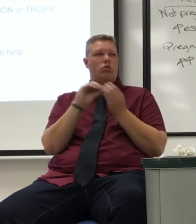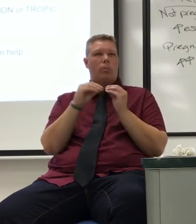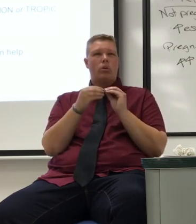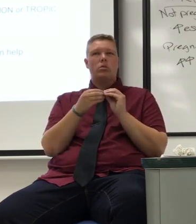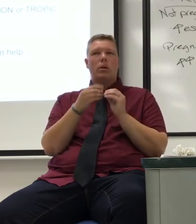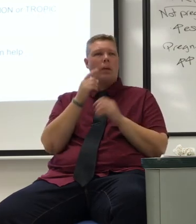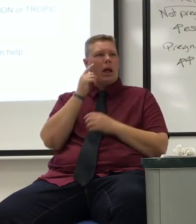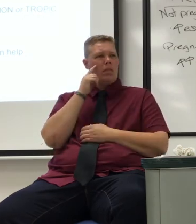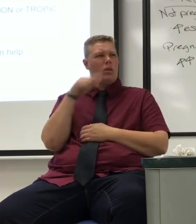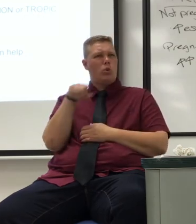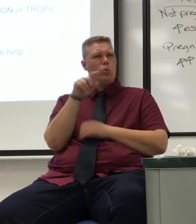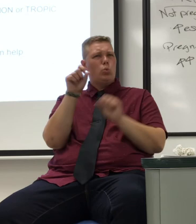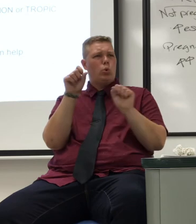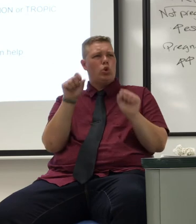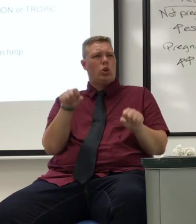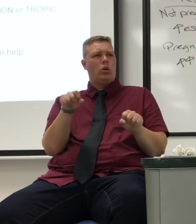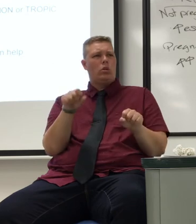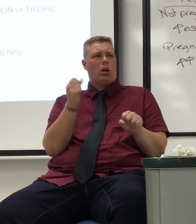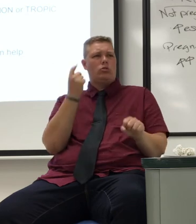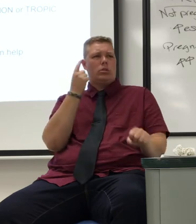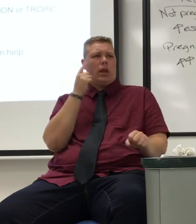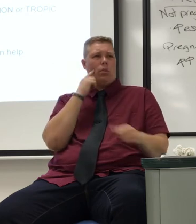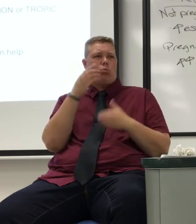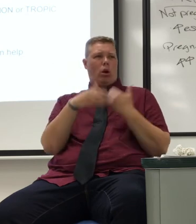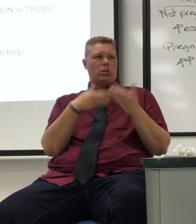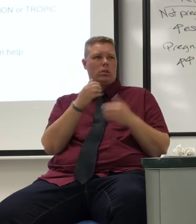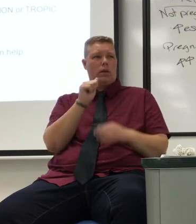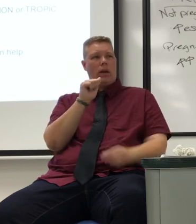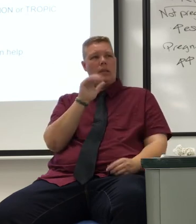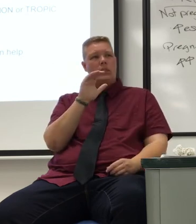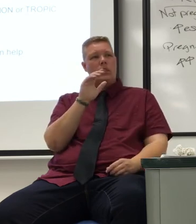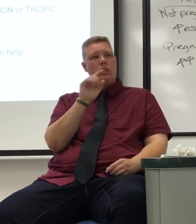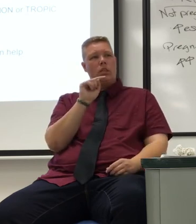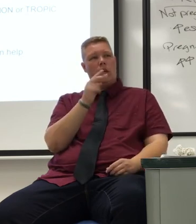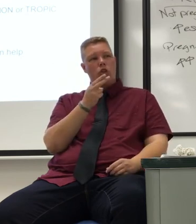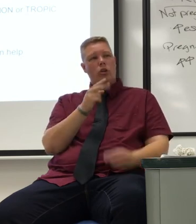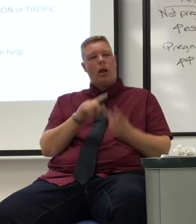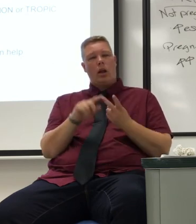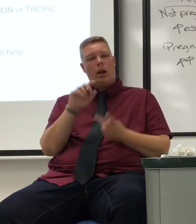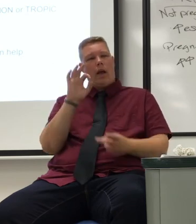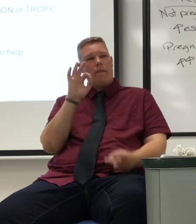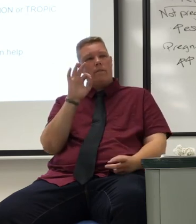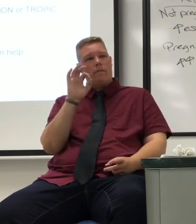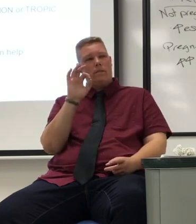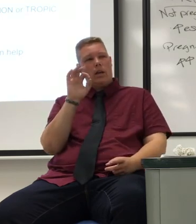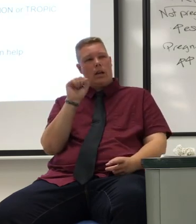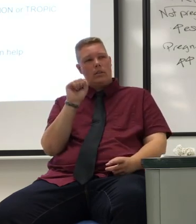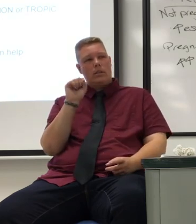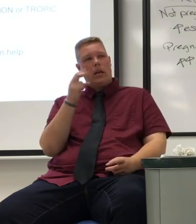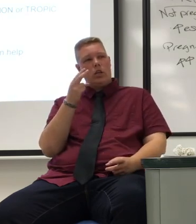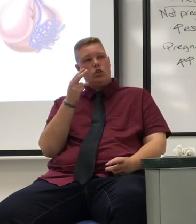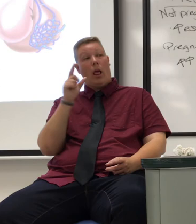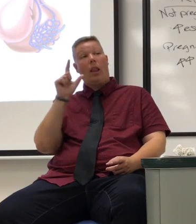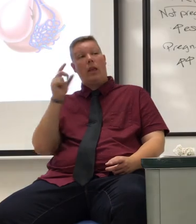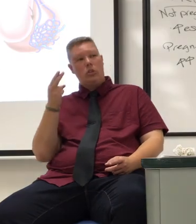think you should be able to understand how ACTH and FSH-LH, how they operate.